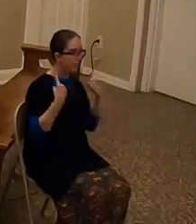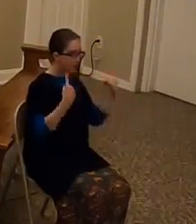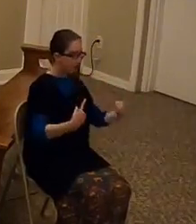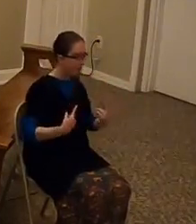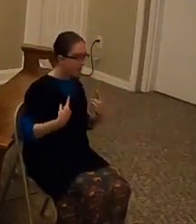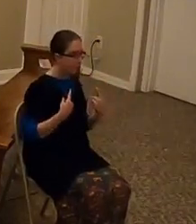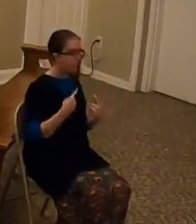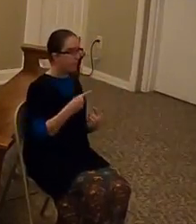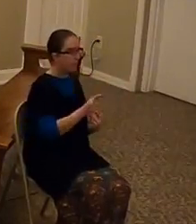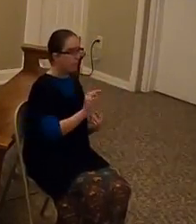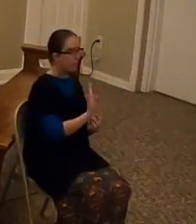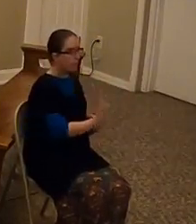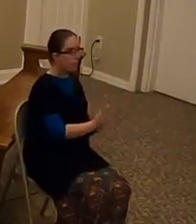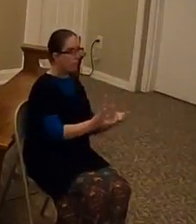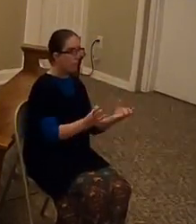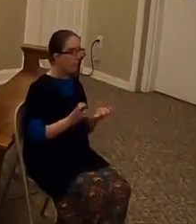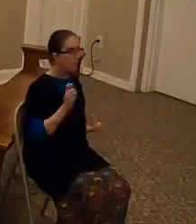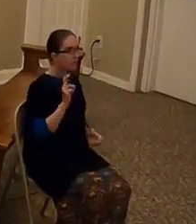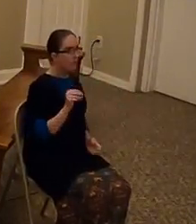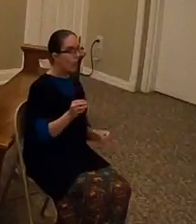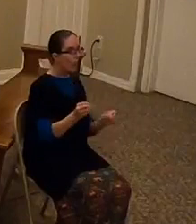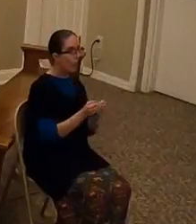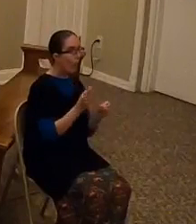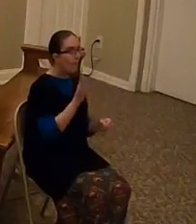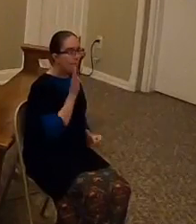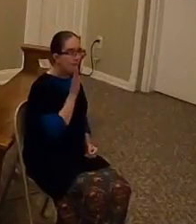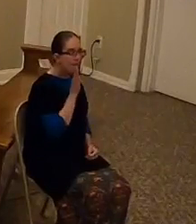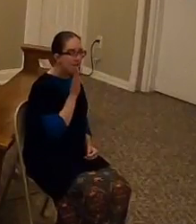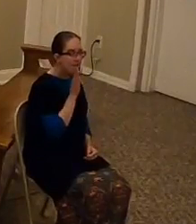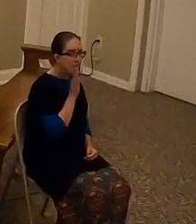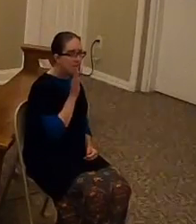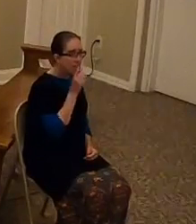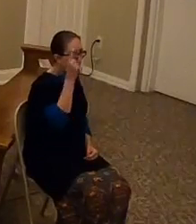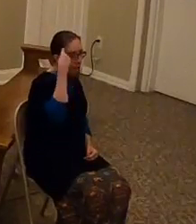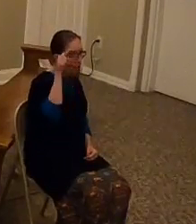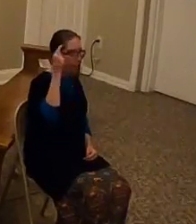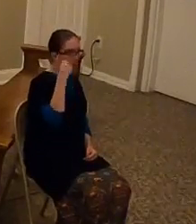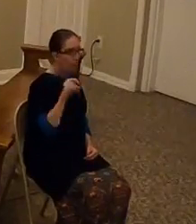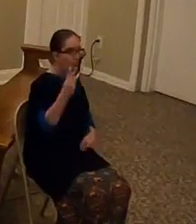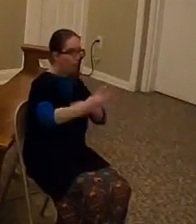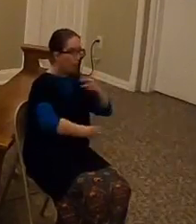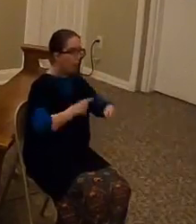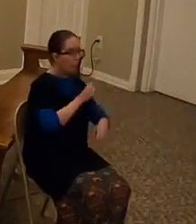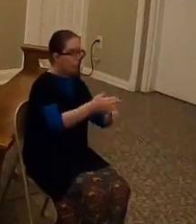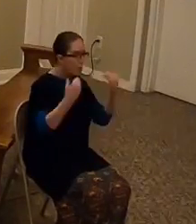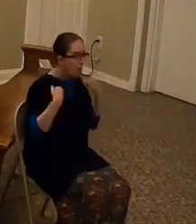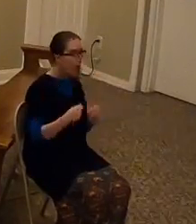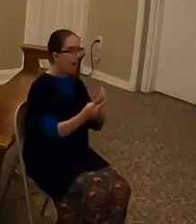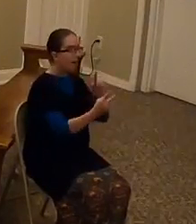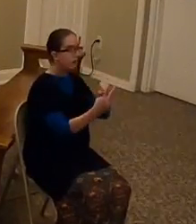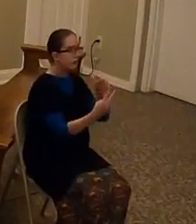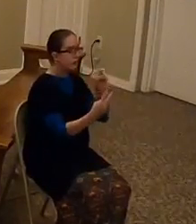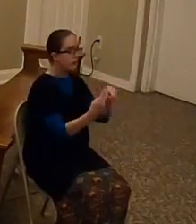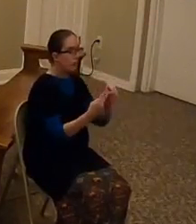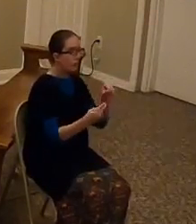So your desire should no longer be for the world. You have a